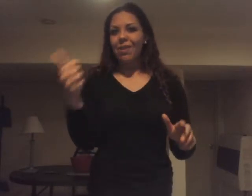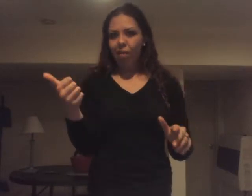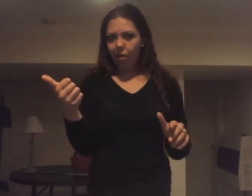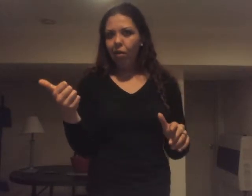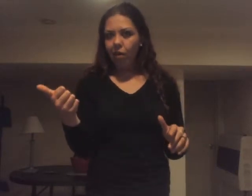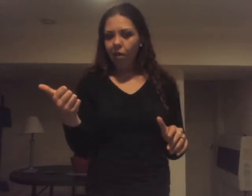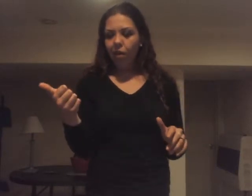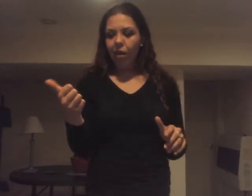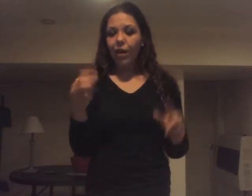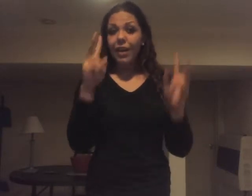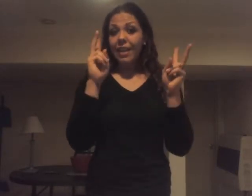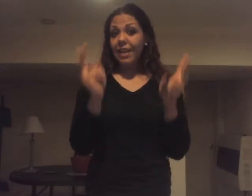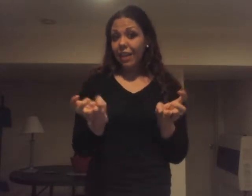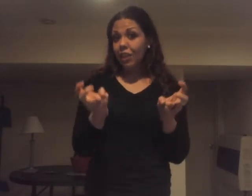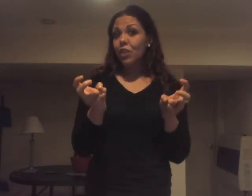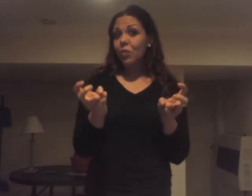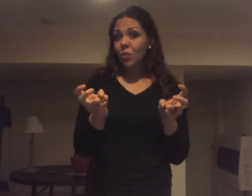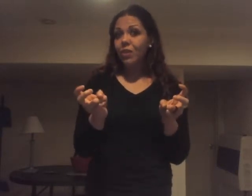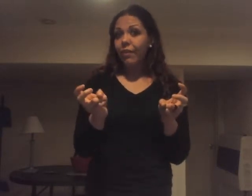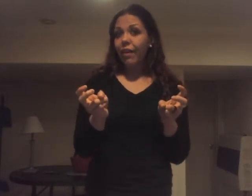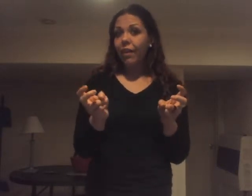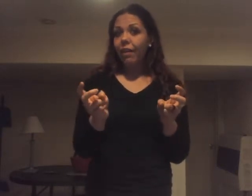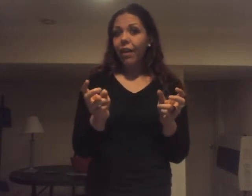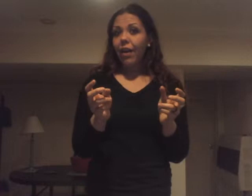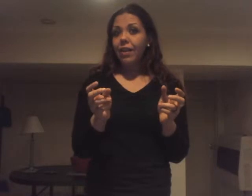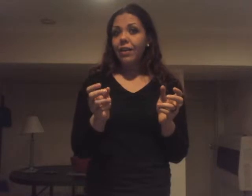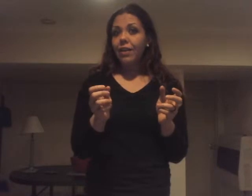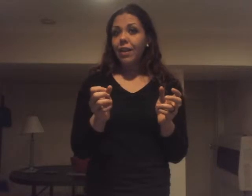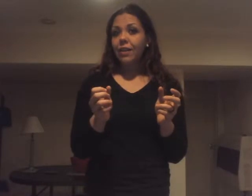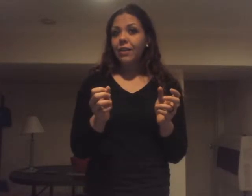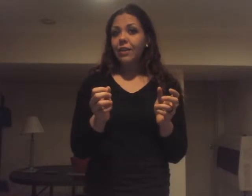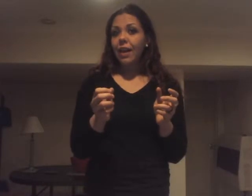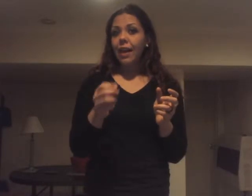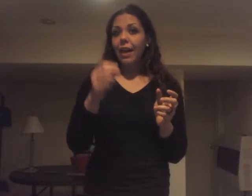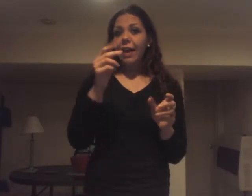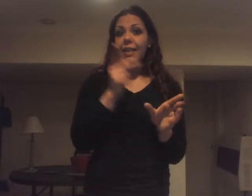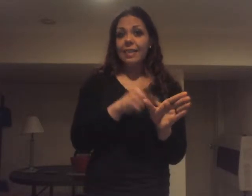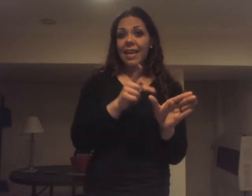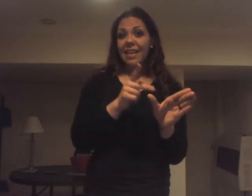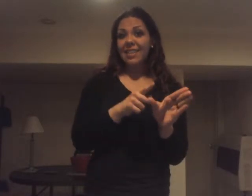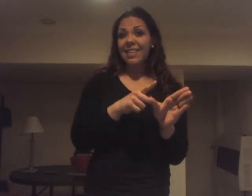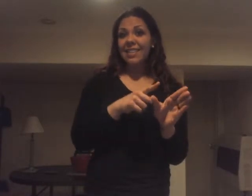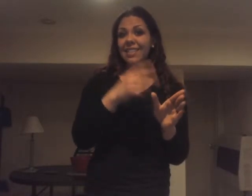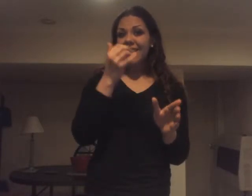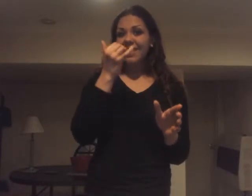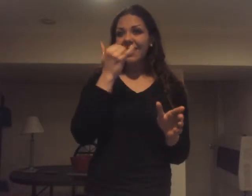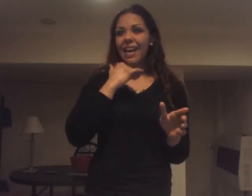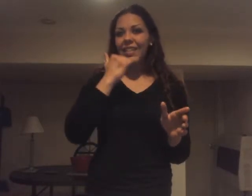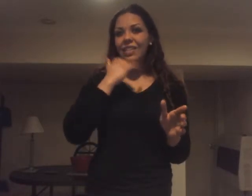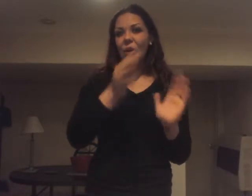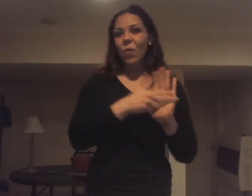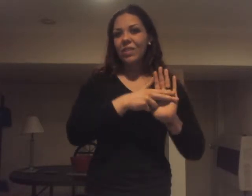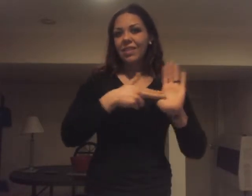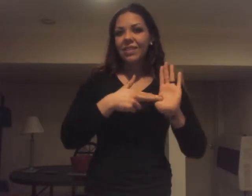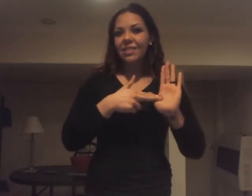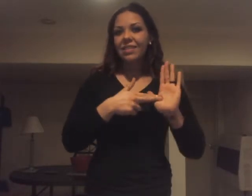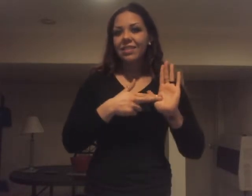The issues surrounding psychiatric diagnosis are particularly salient with respect to personality